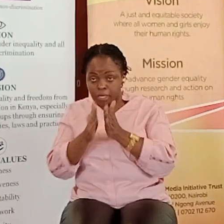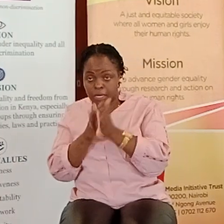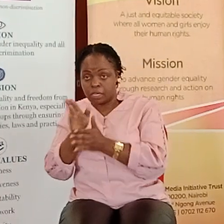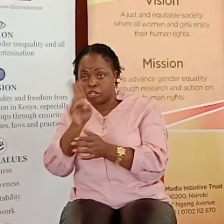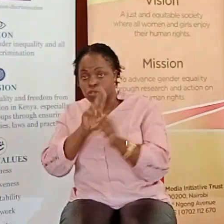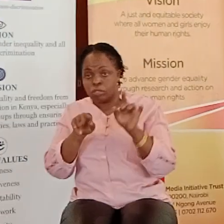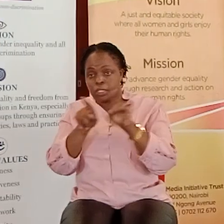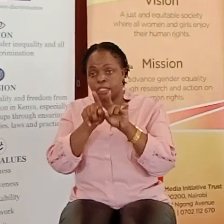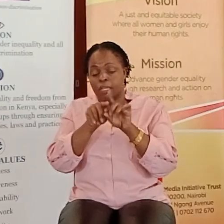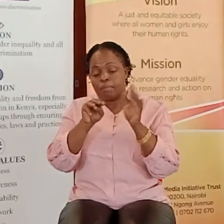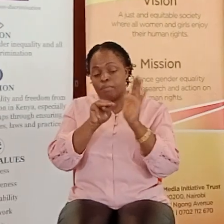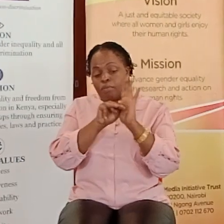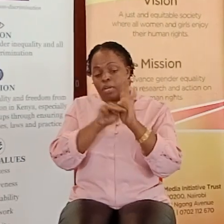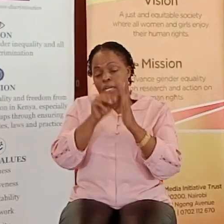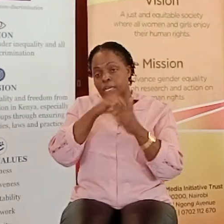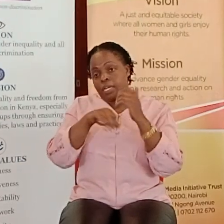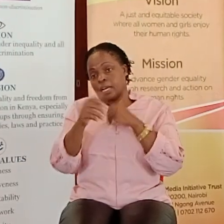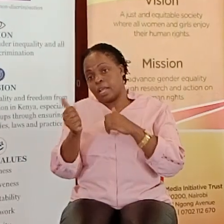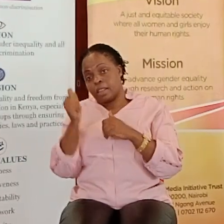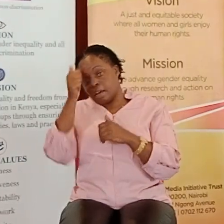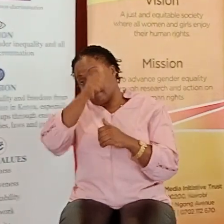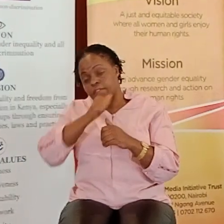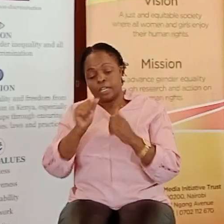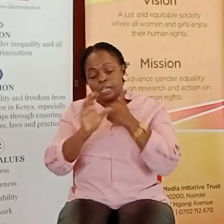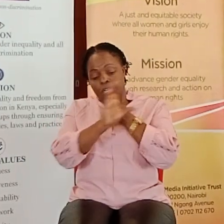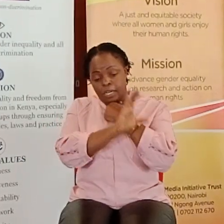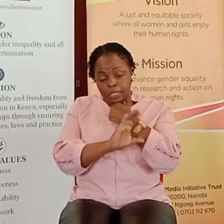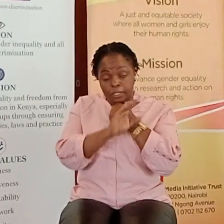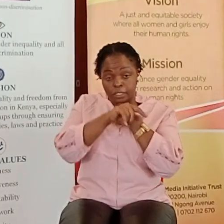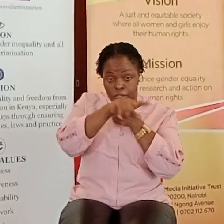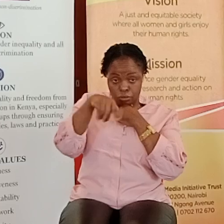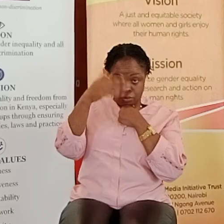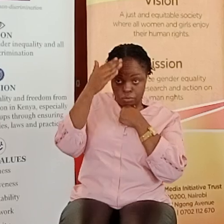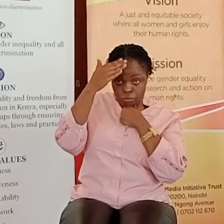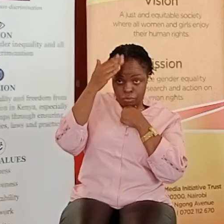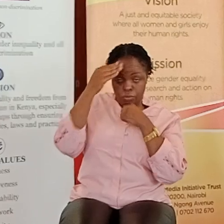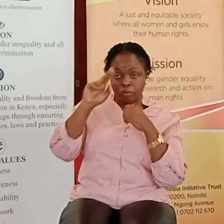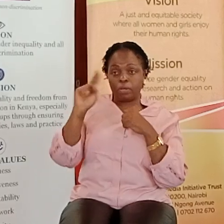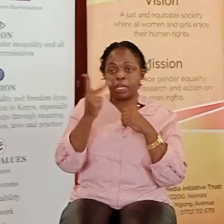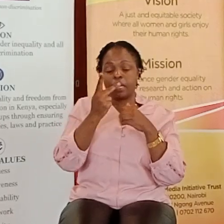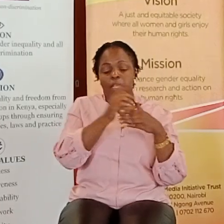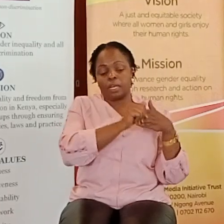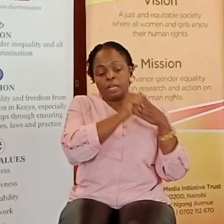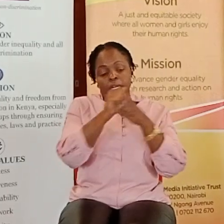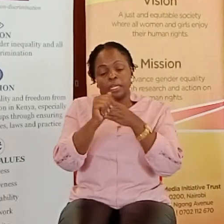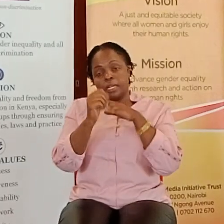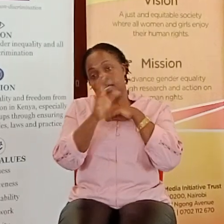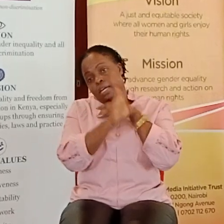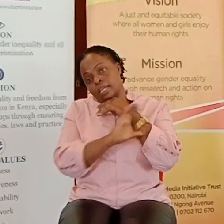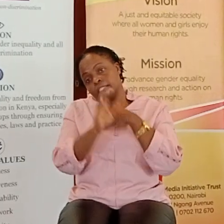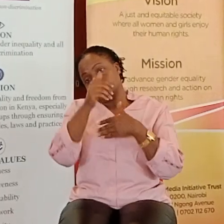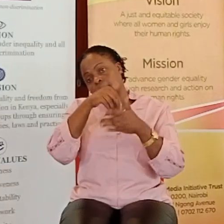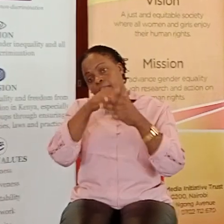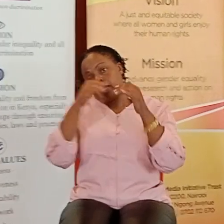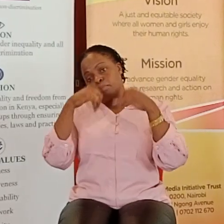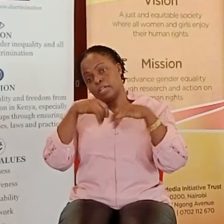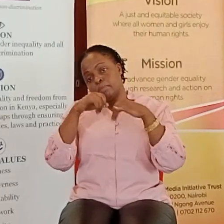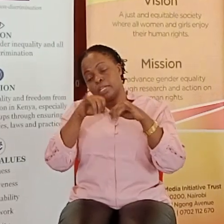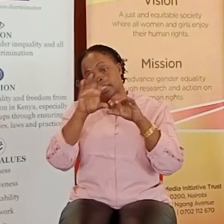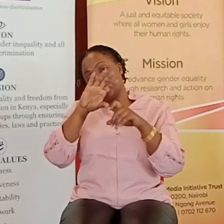other African countries. You're aware that Kenya is one of the leading countries in implementation of climate change action. So